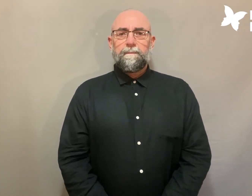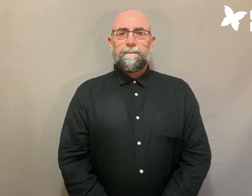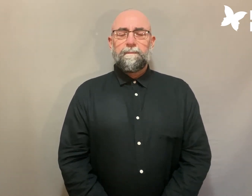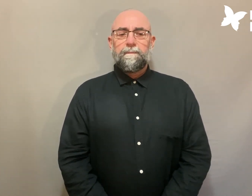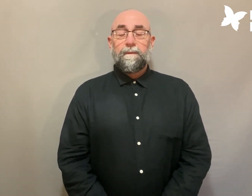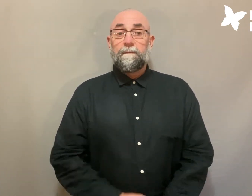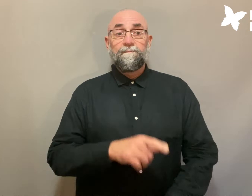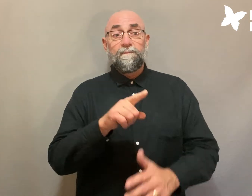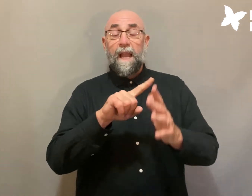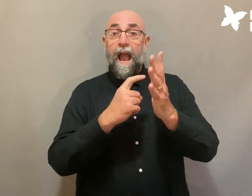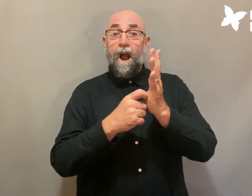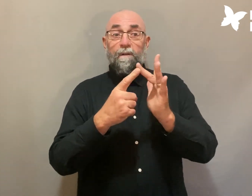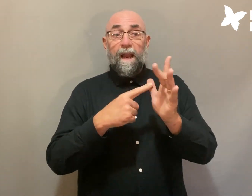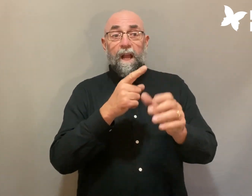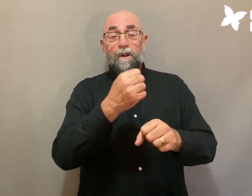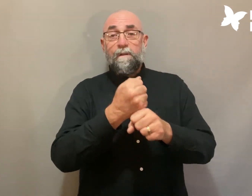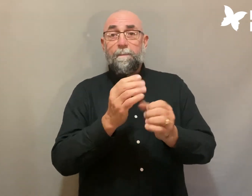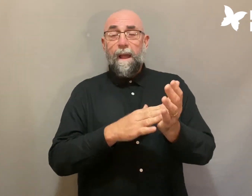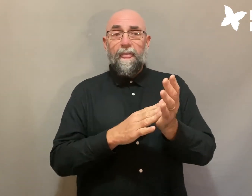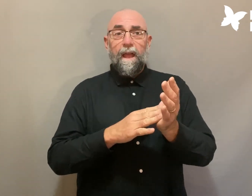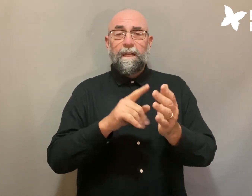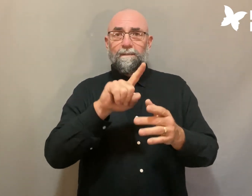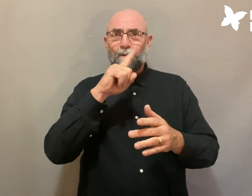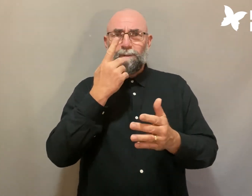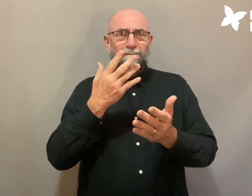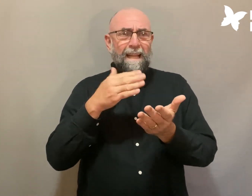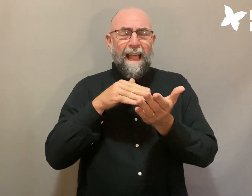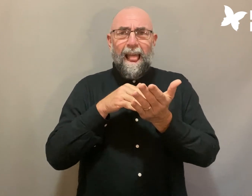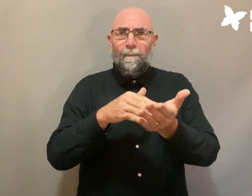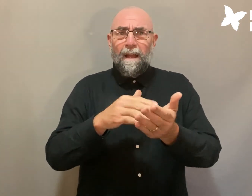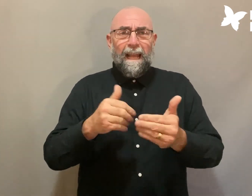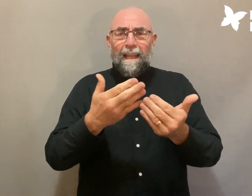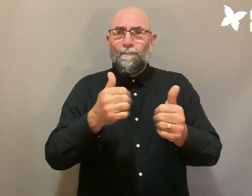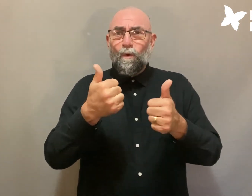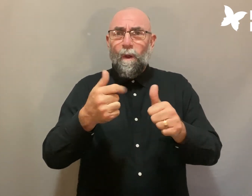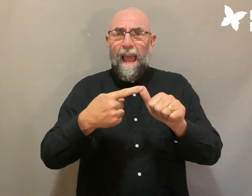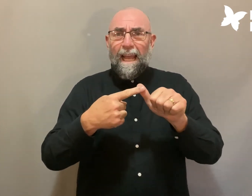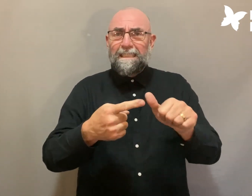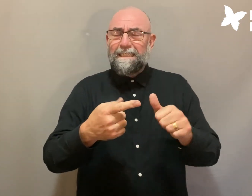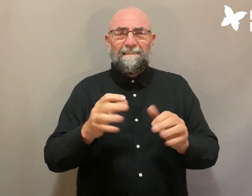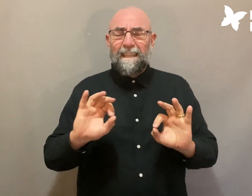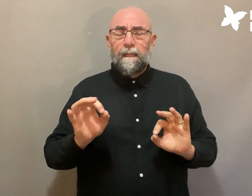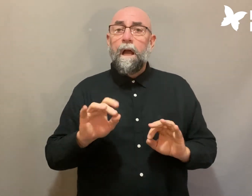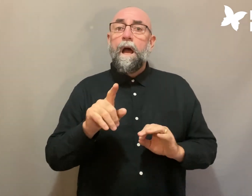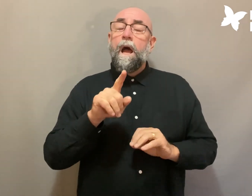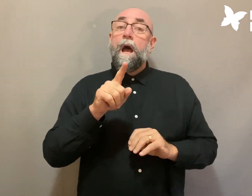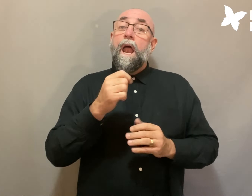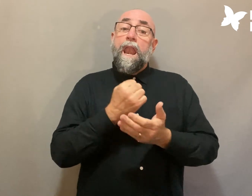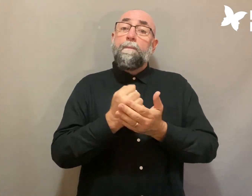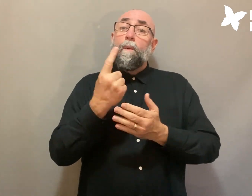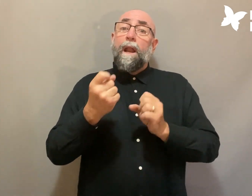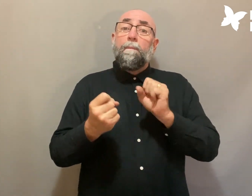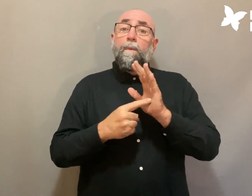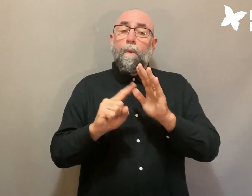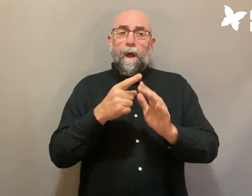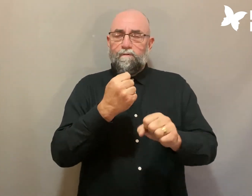Aria's nan didn't have the answers, but that didn't matter. What mattered was that she was there. In her